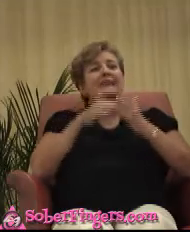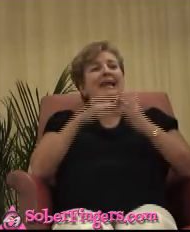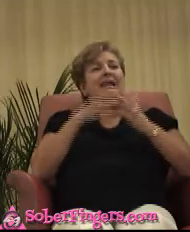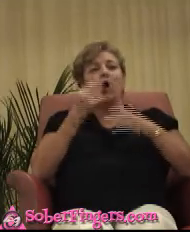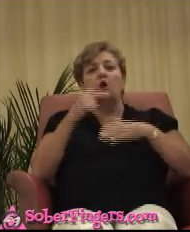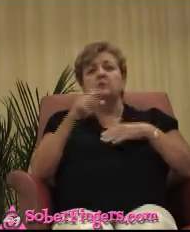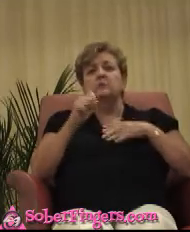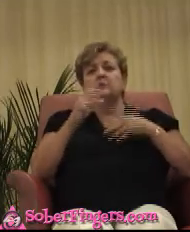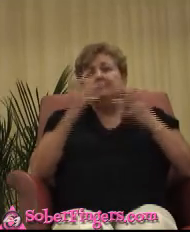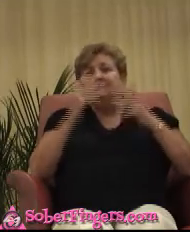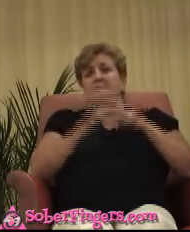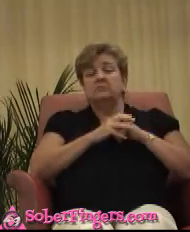Good for me.